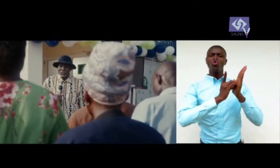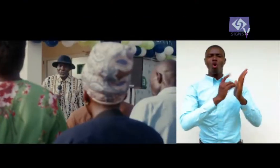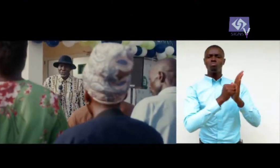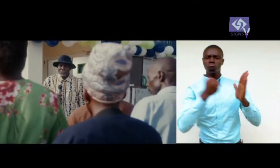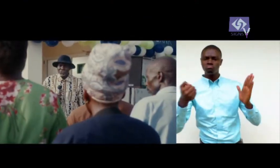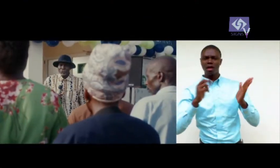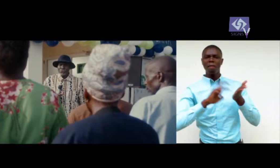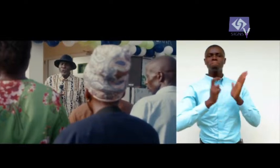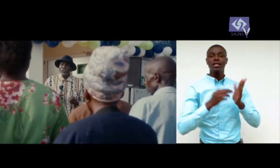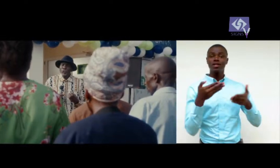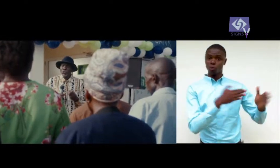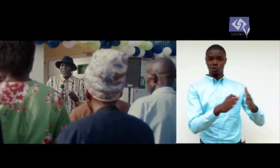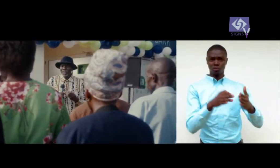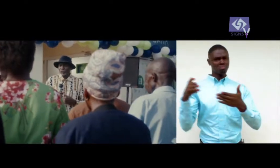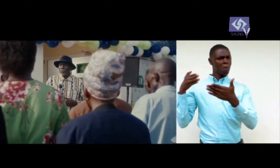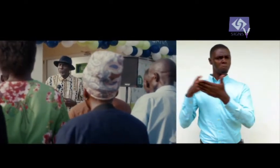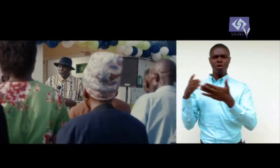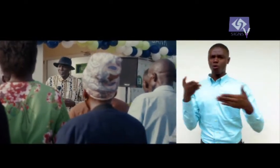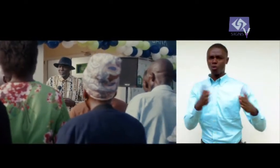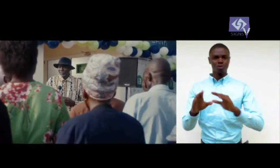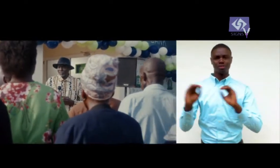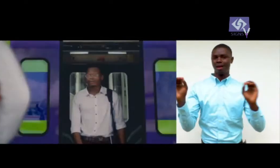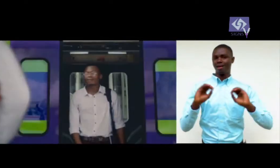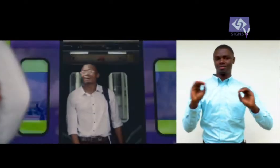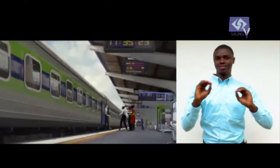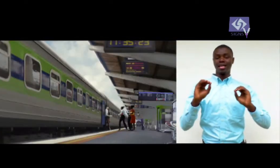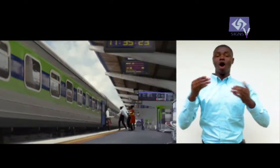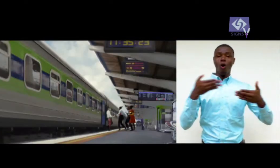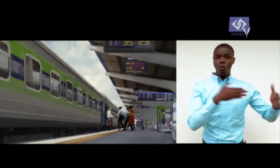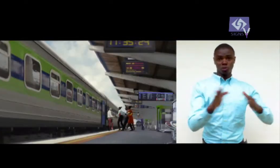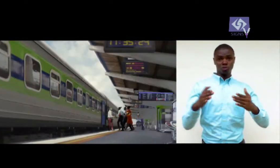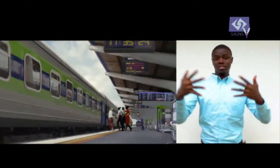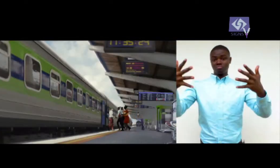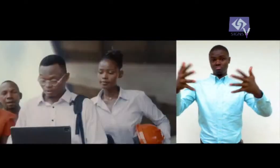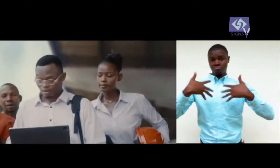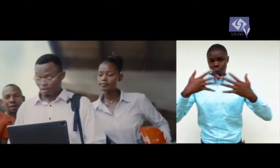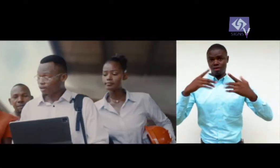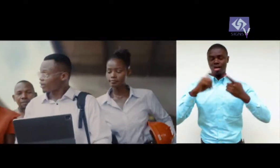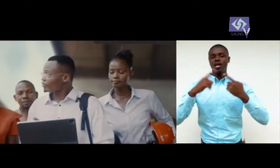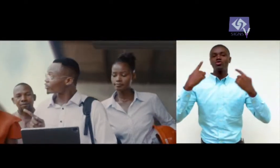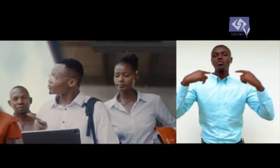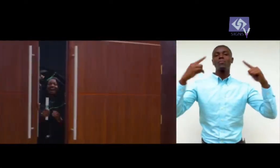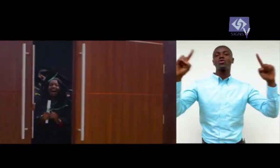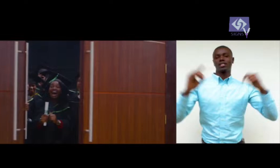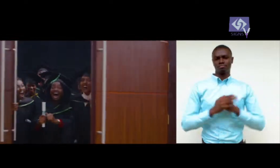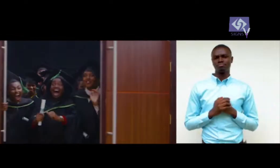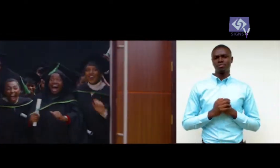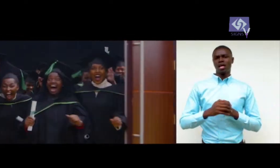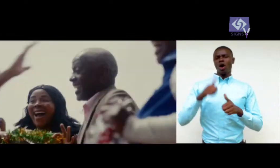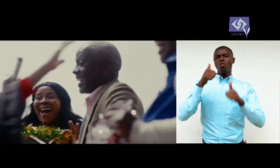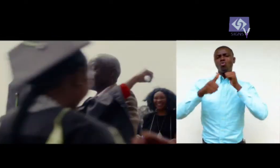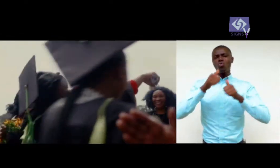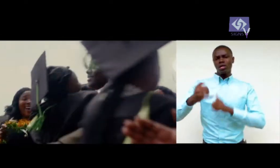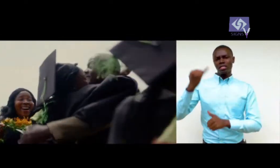Doors should not hold out opportunities. Doors are the gateways to progress, the ones that hold